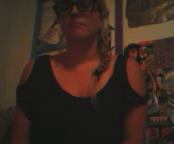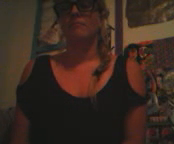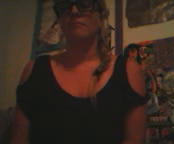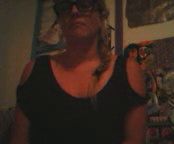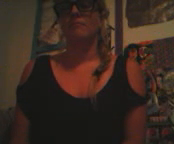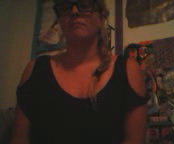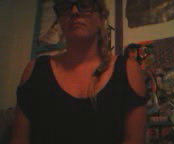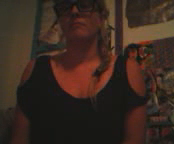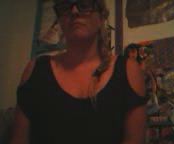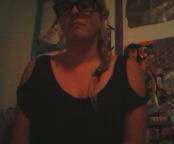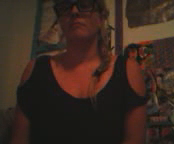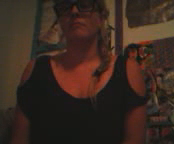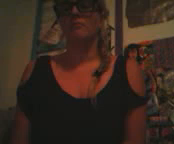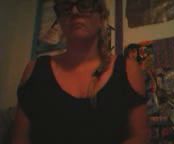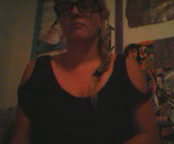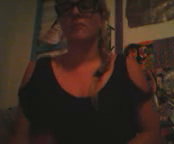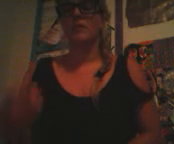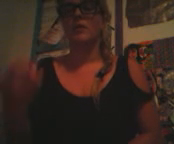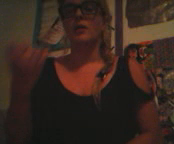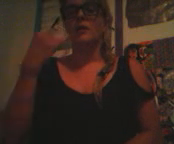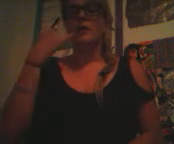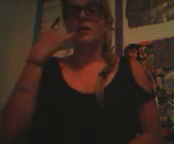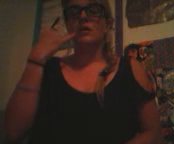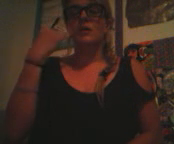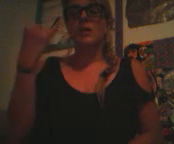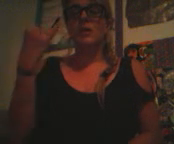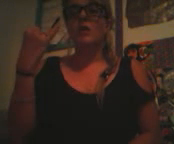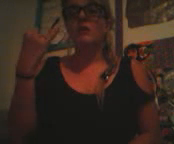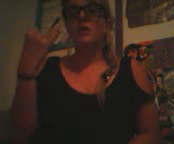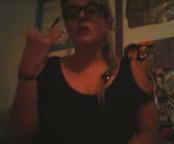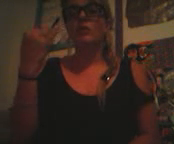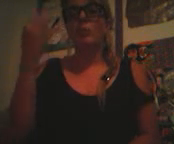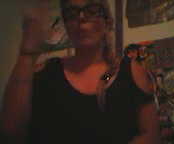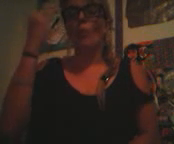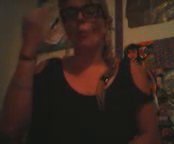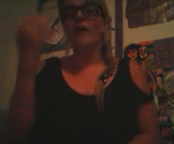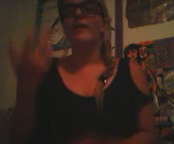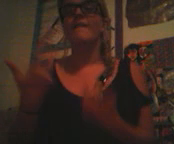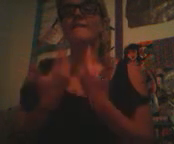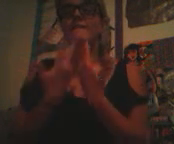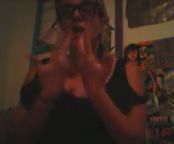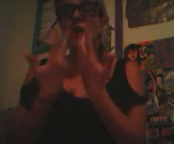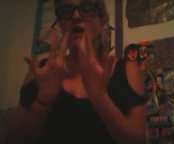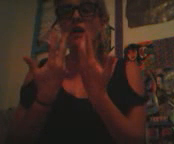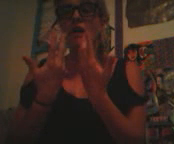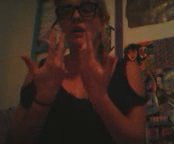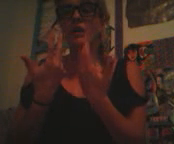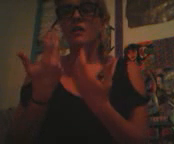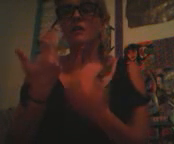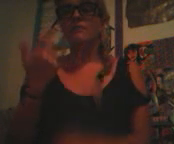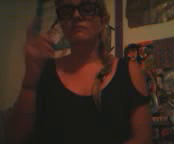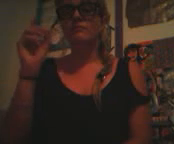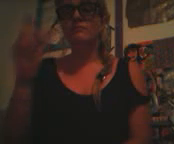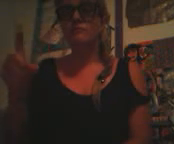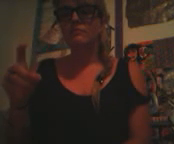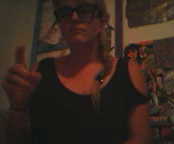plus oxygen. And if you recall, any fire needs oxygen, and one way to put out a fire is to smother it, and you smother it. When you do that, you actually